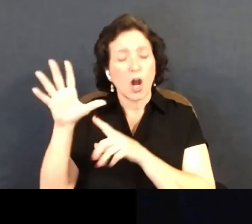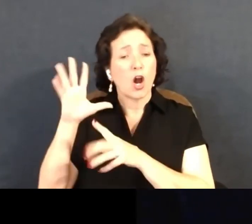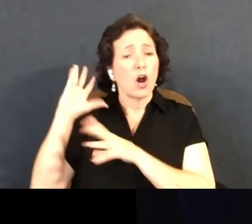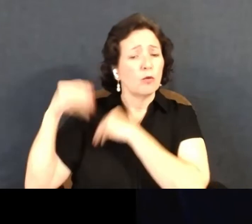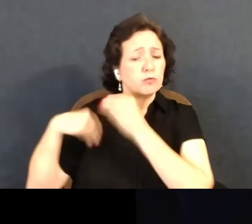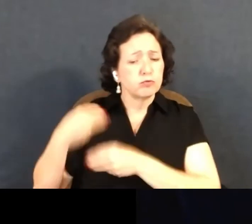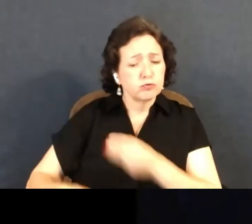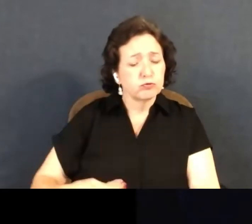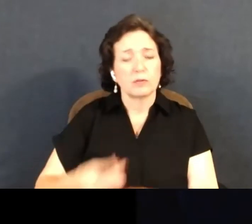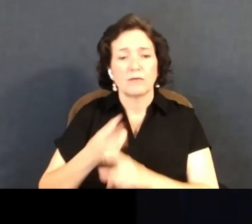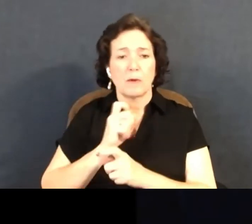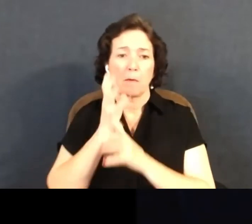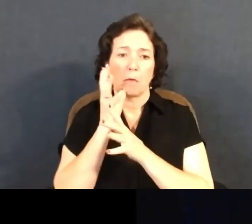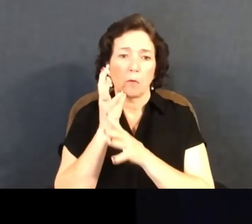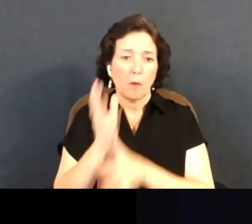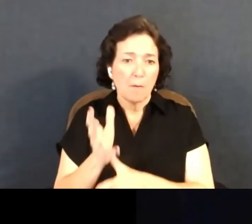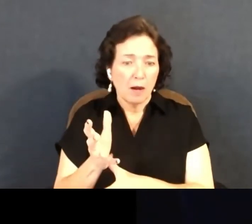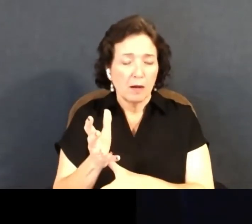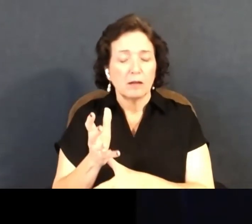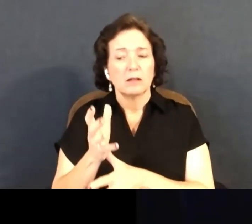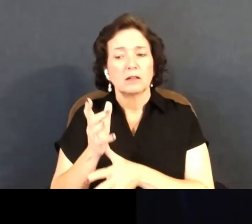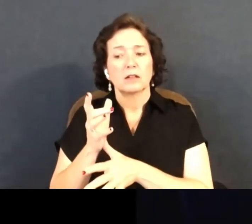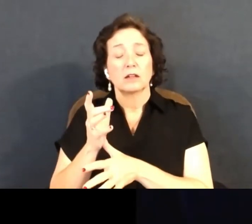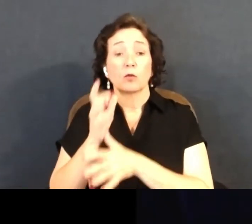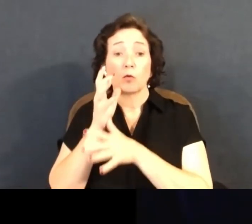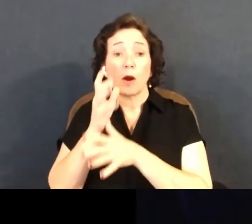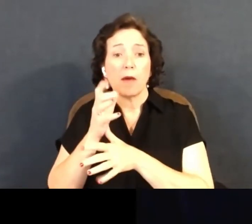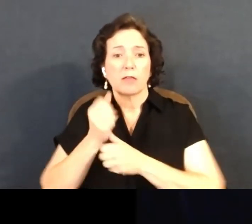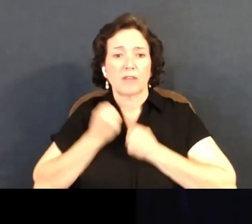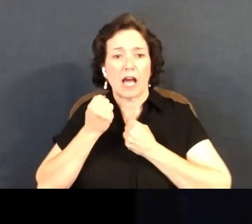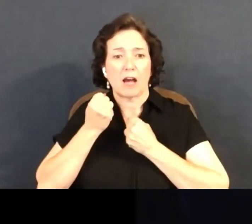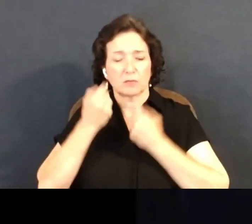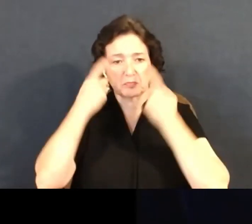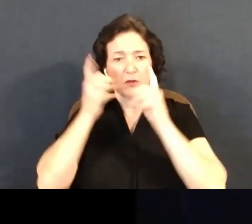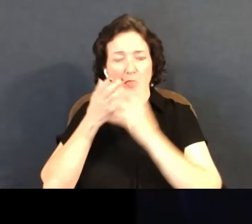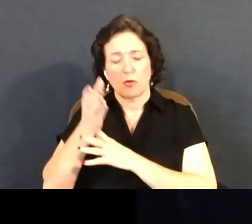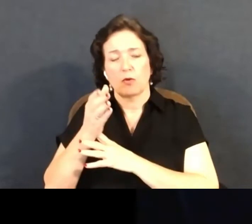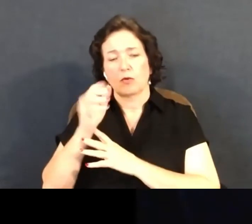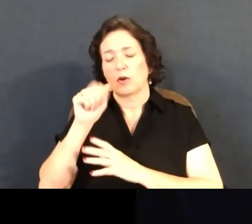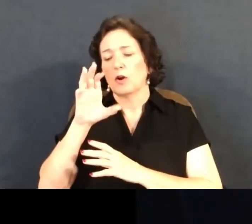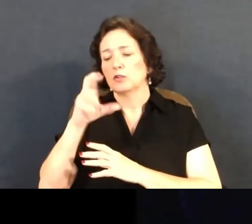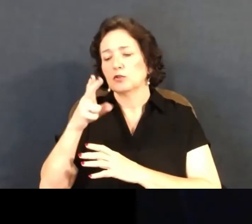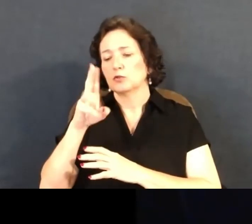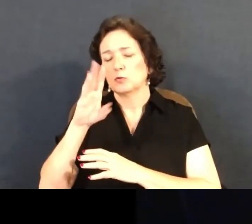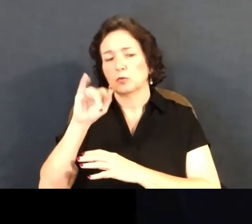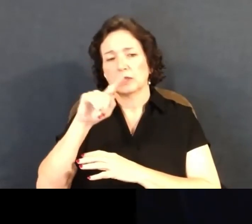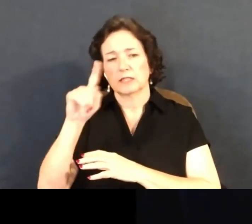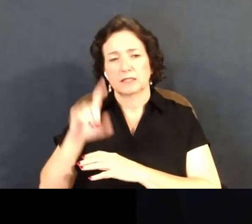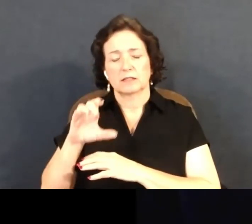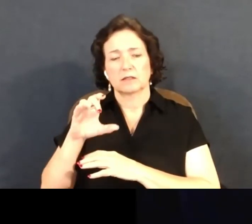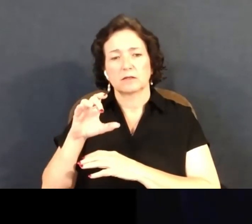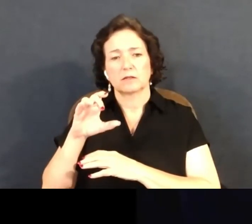passed down from her grandmother, who survived the Holocaust in the Auschwitz concentration camp,